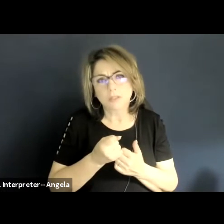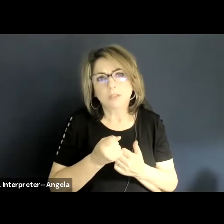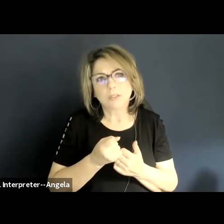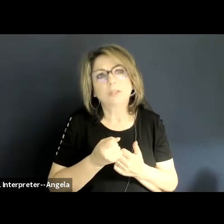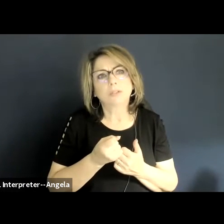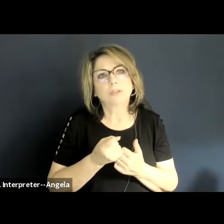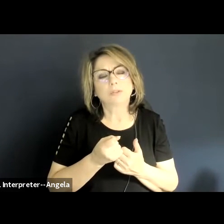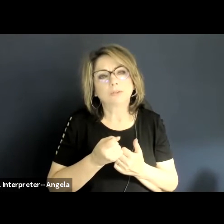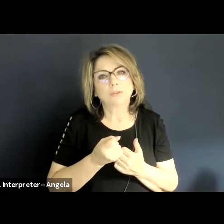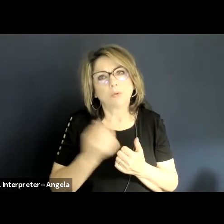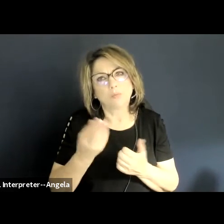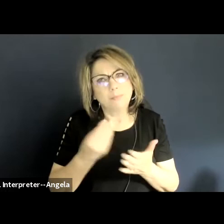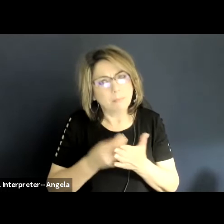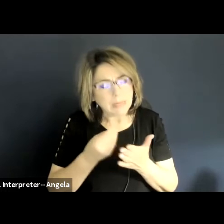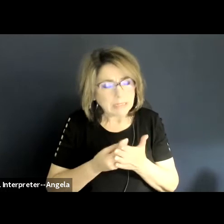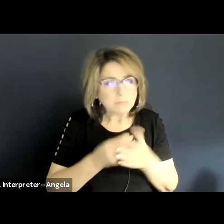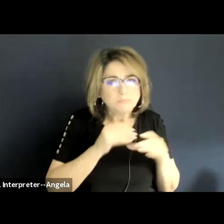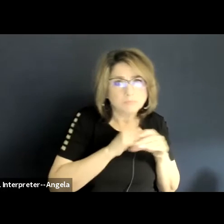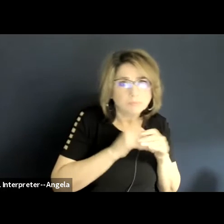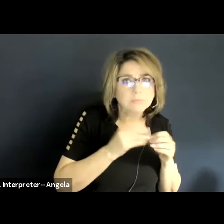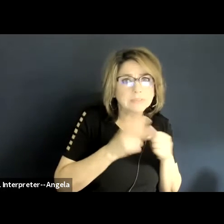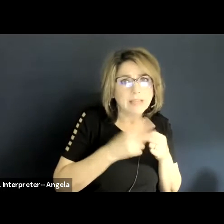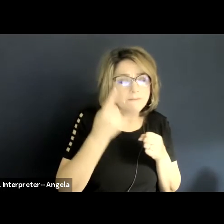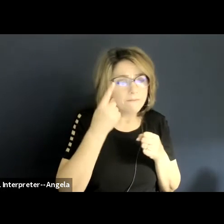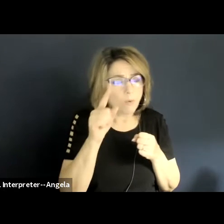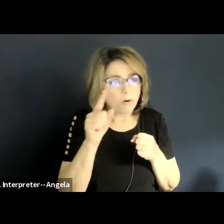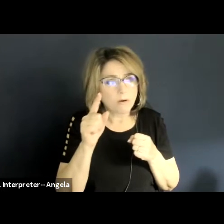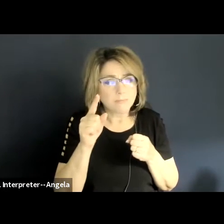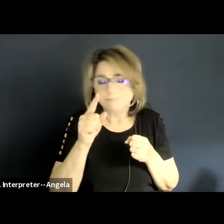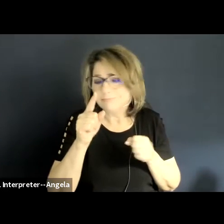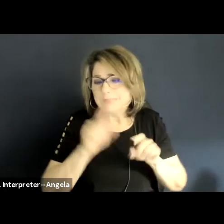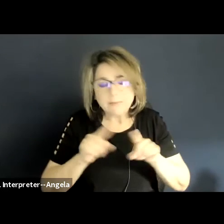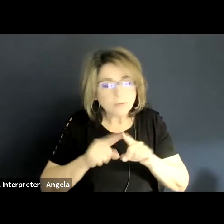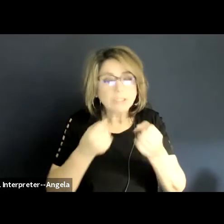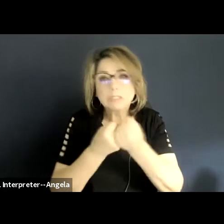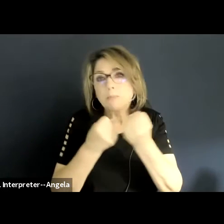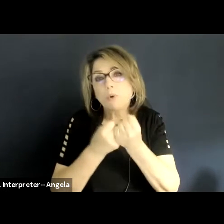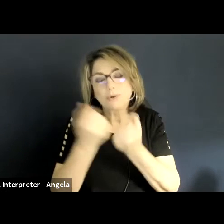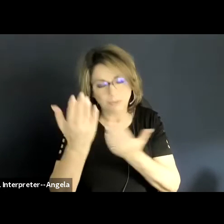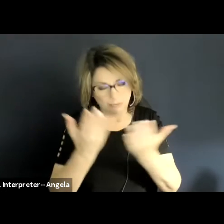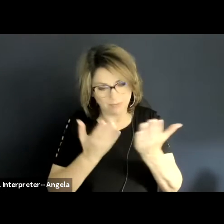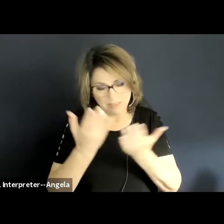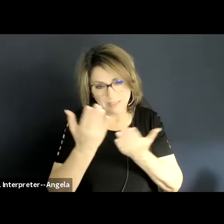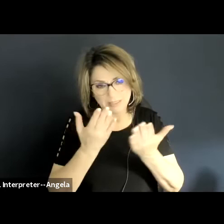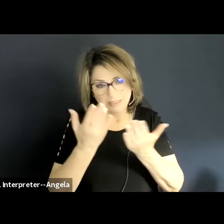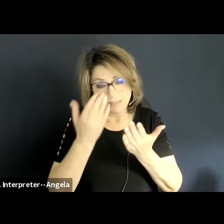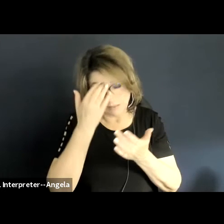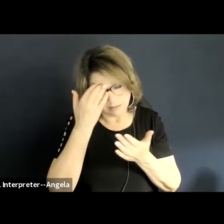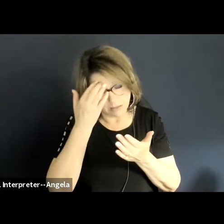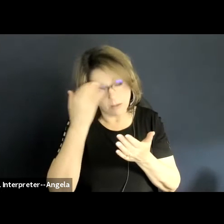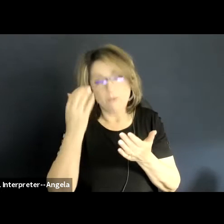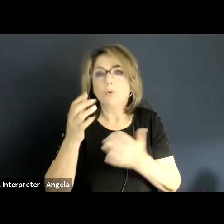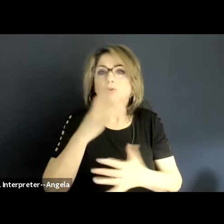aside to do various support services through social and